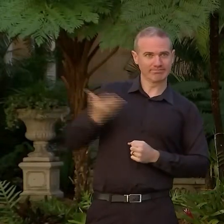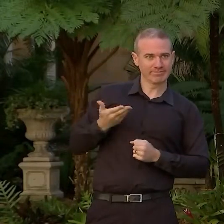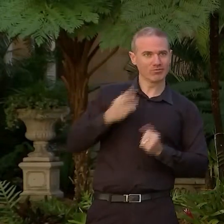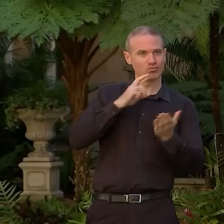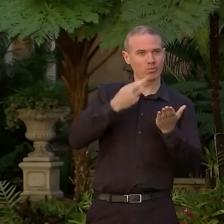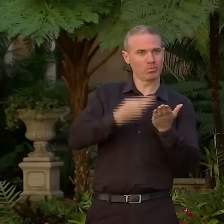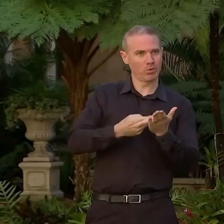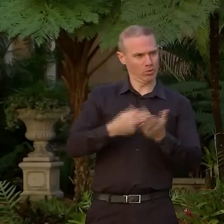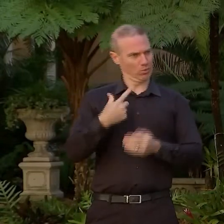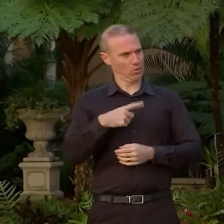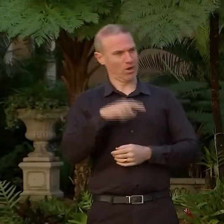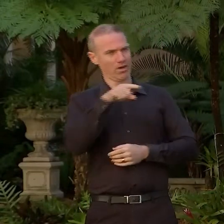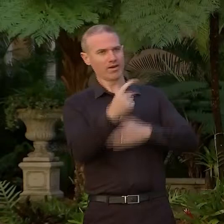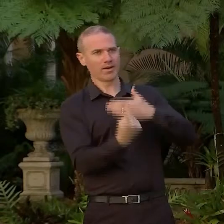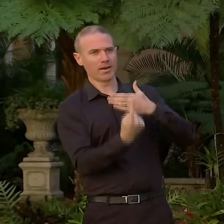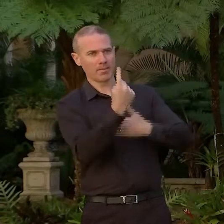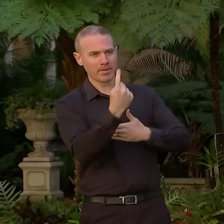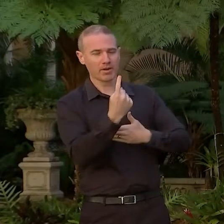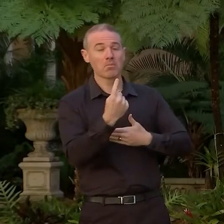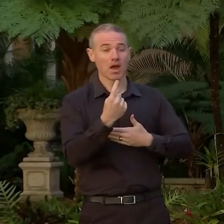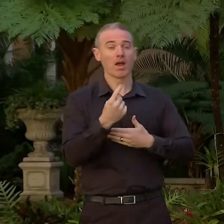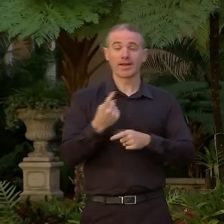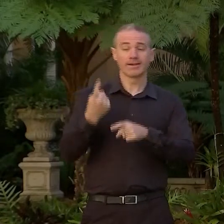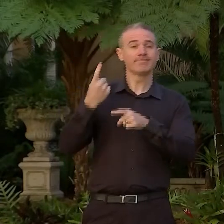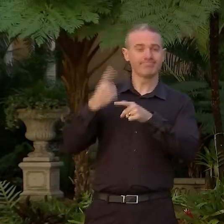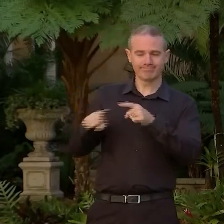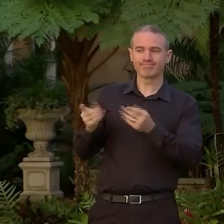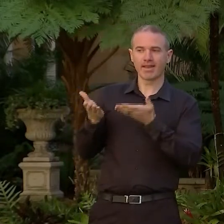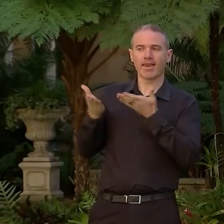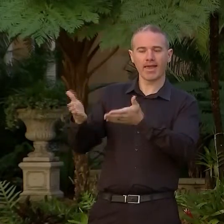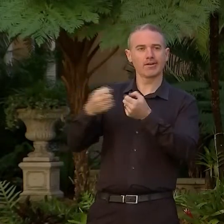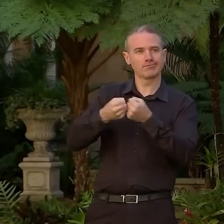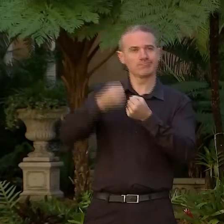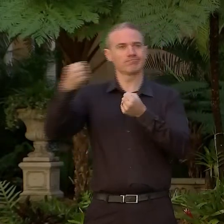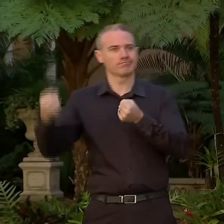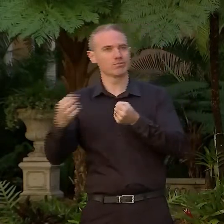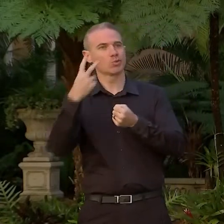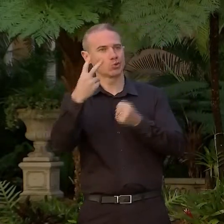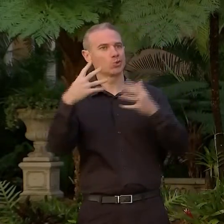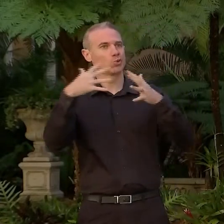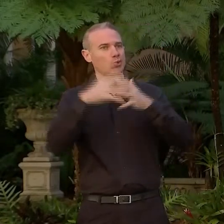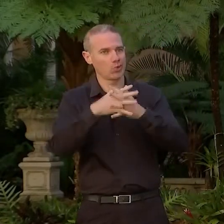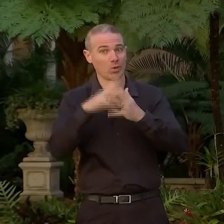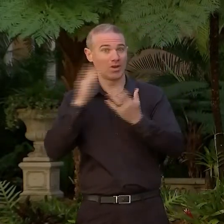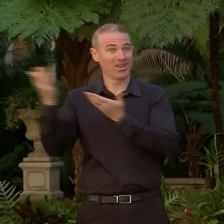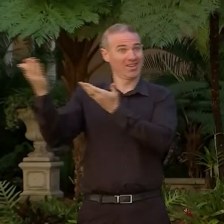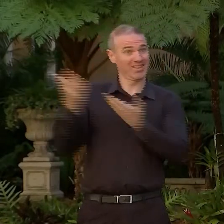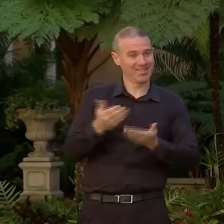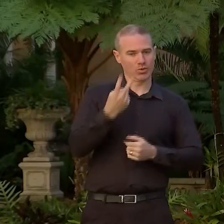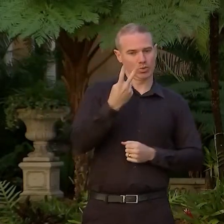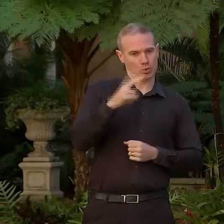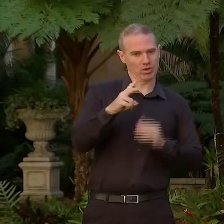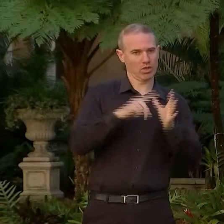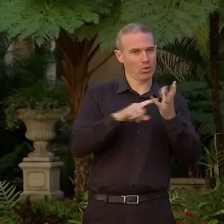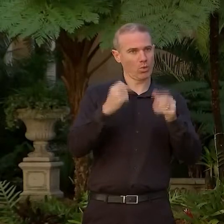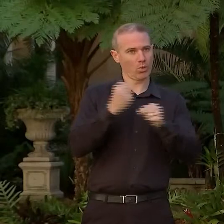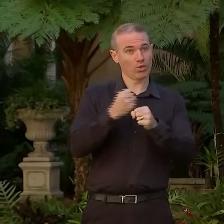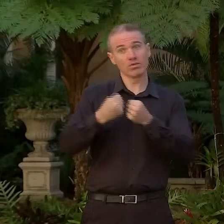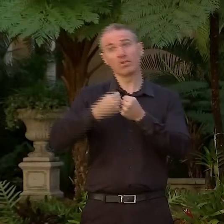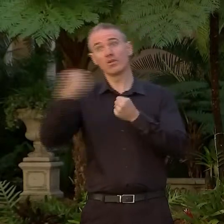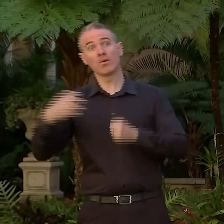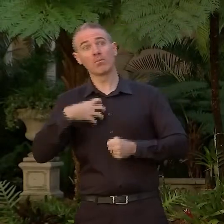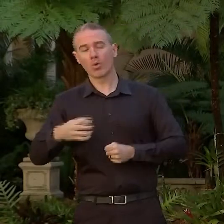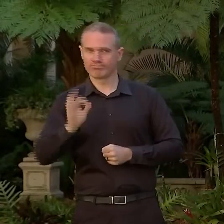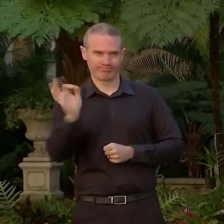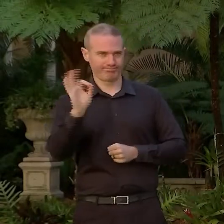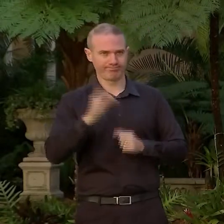the extension is being granted on the basis that this report will be delivered on the 20th. There will be no further extensions. And when will the public get to see